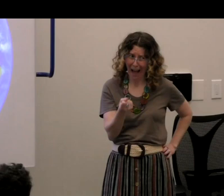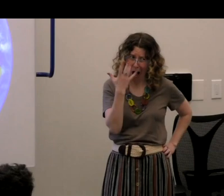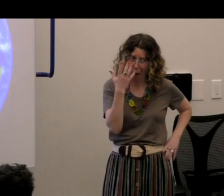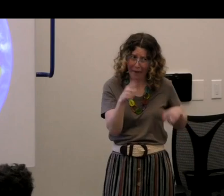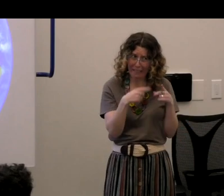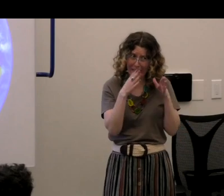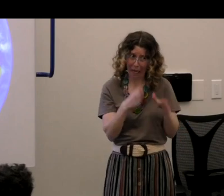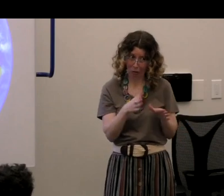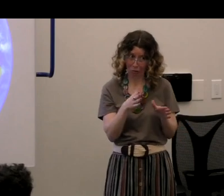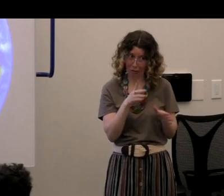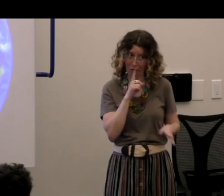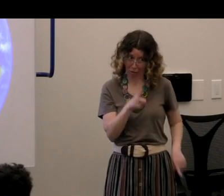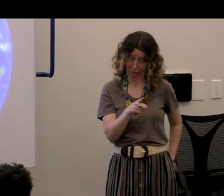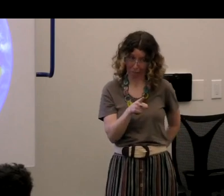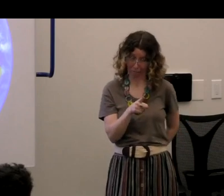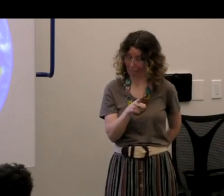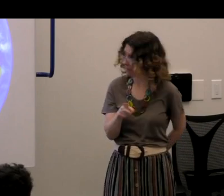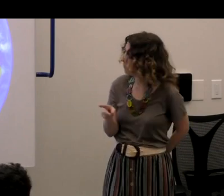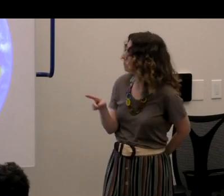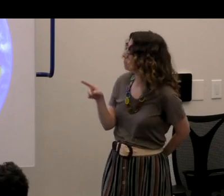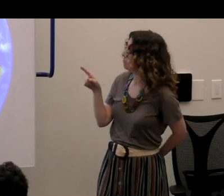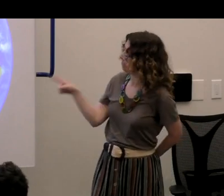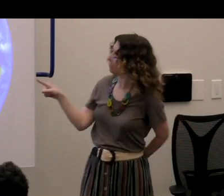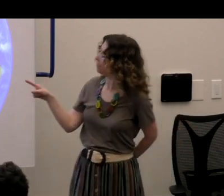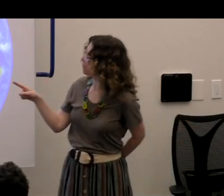Now, you might be thinking, how many signers are actually out there?